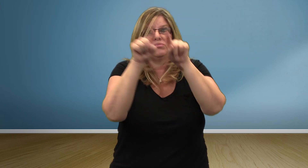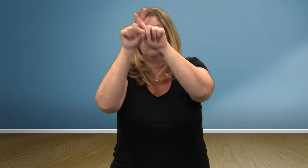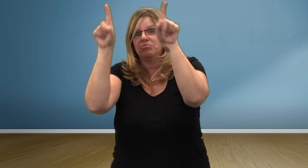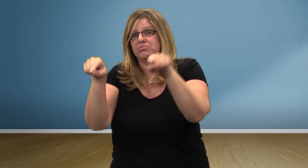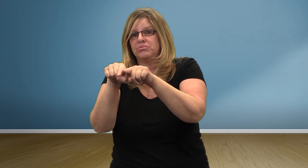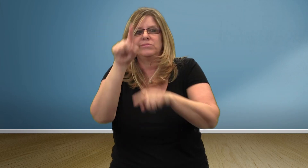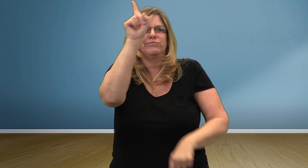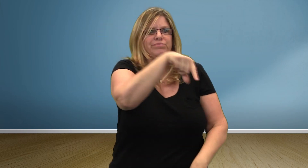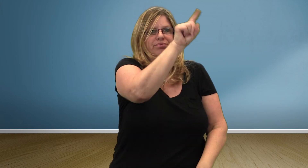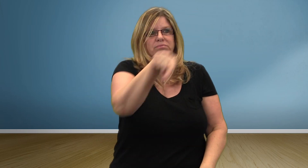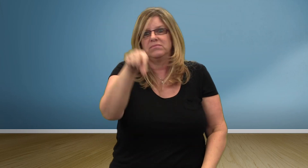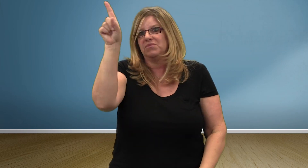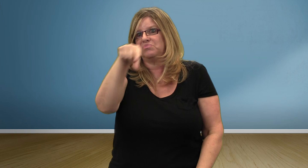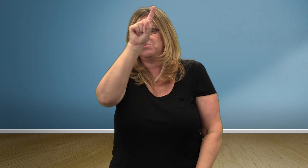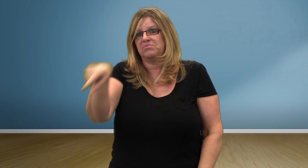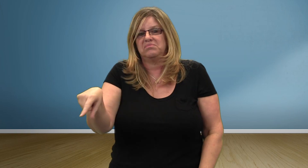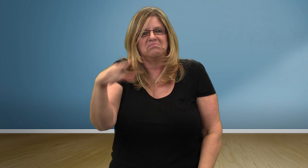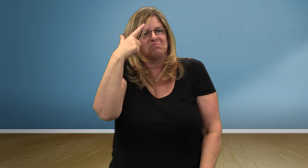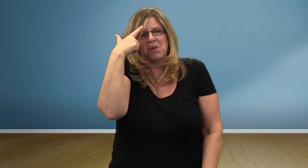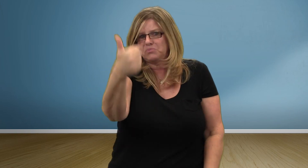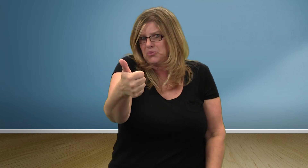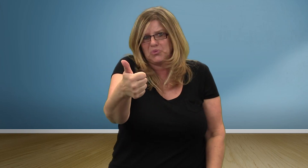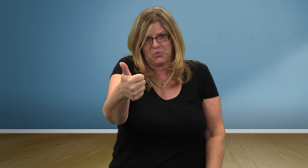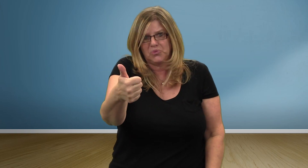squares and cross them out. It's up to you.